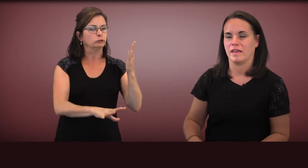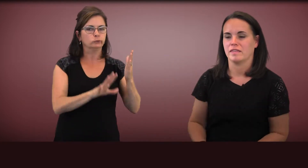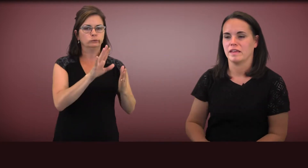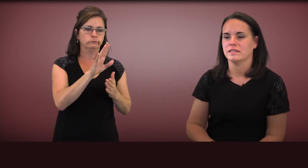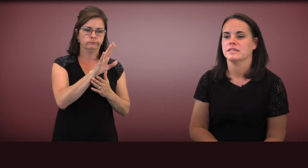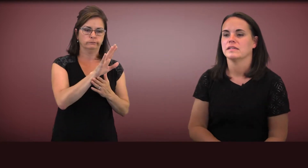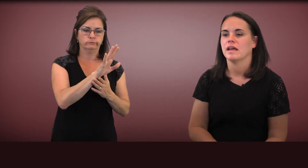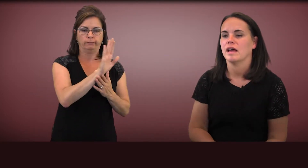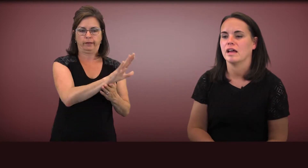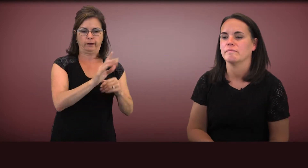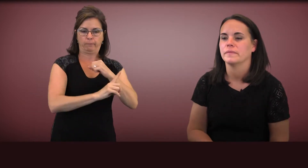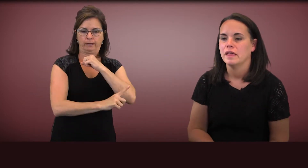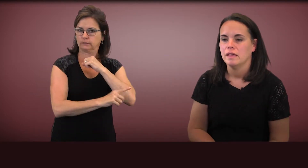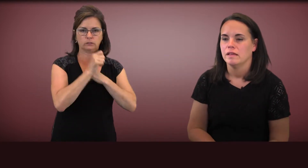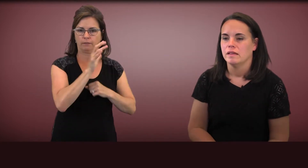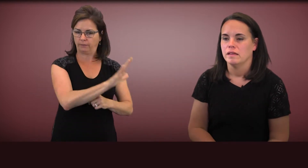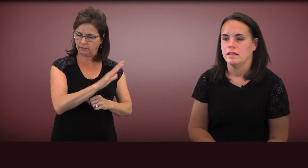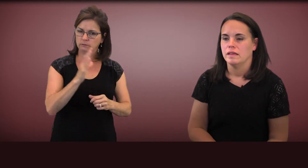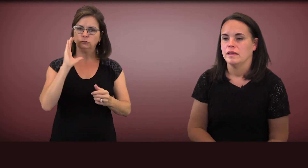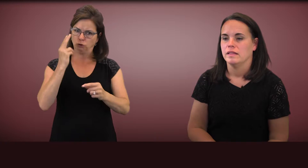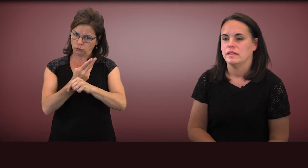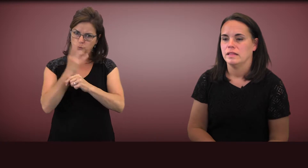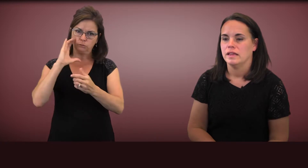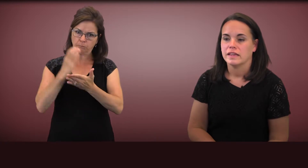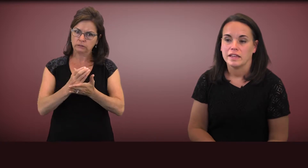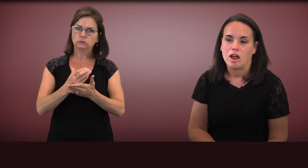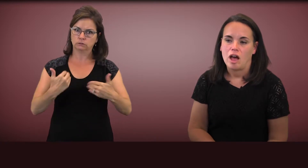Tamara's work basket.